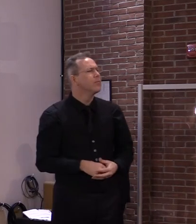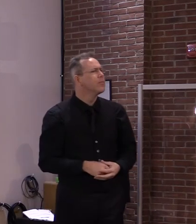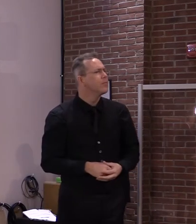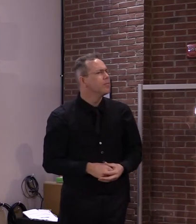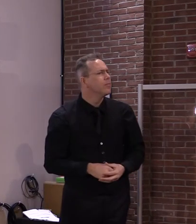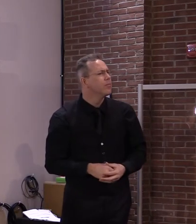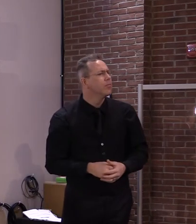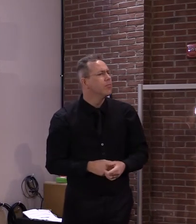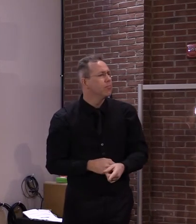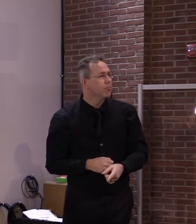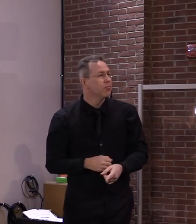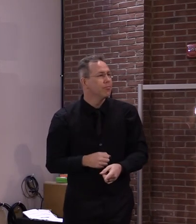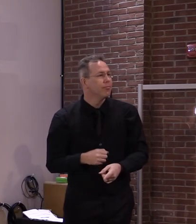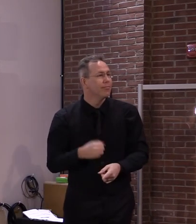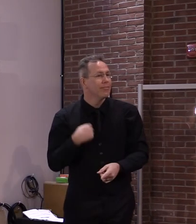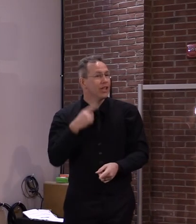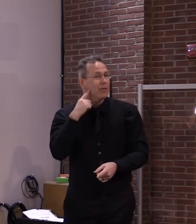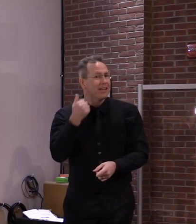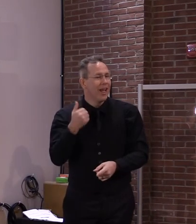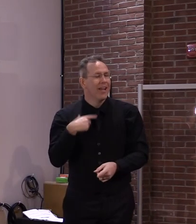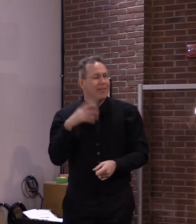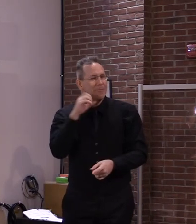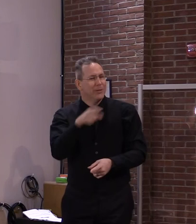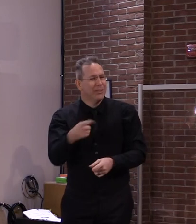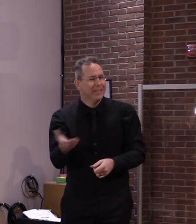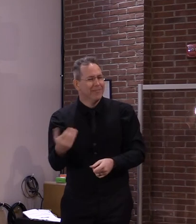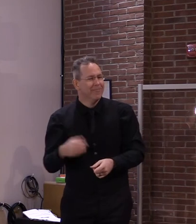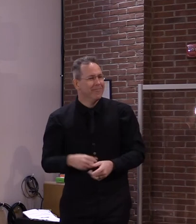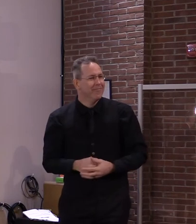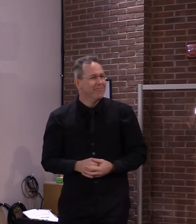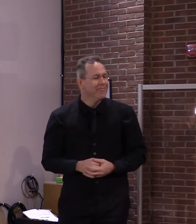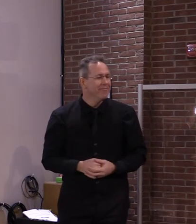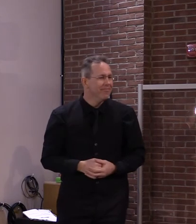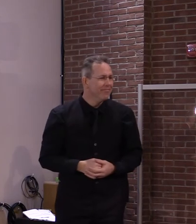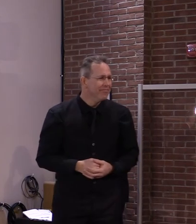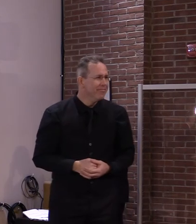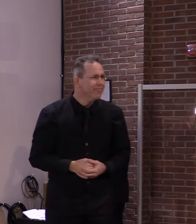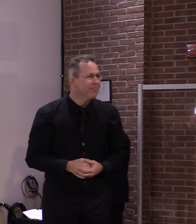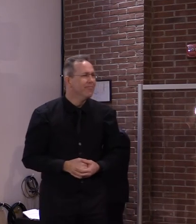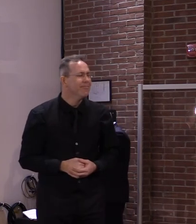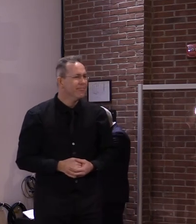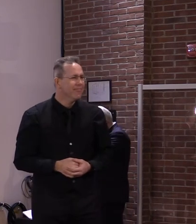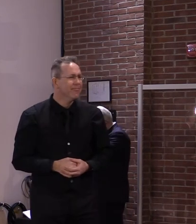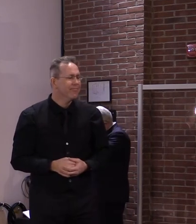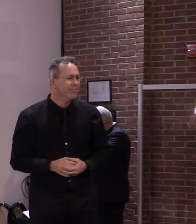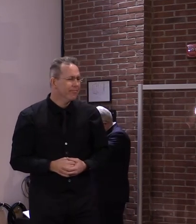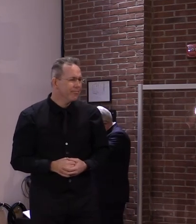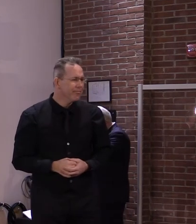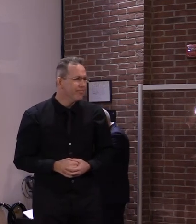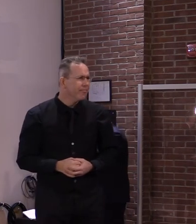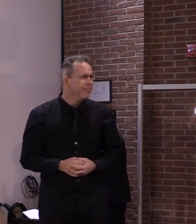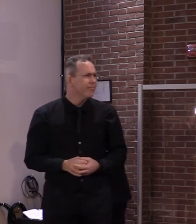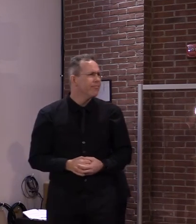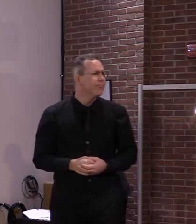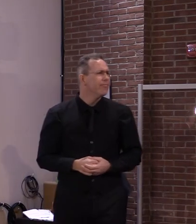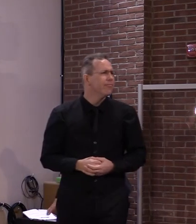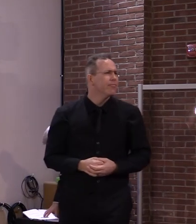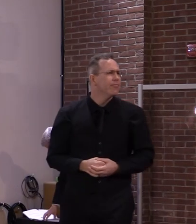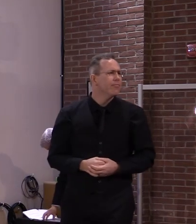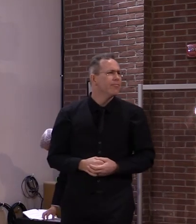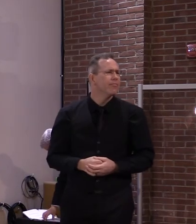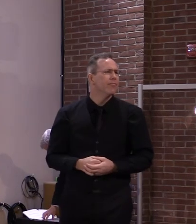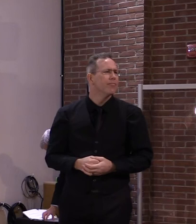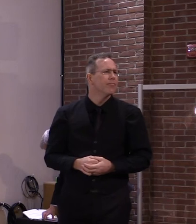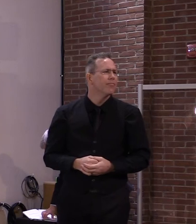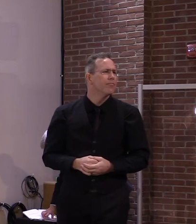hi are you able to hear me this time we can great all right so this one is for secretary smith or dr levine i